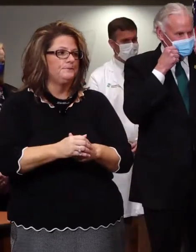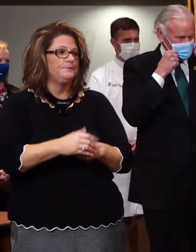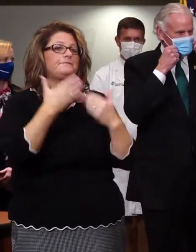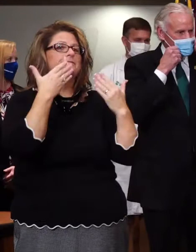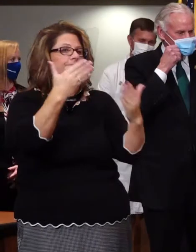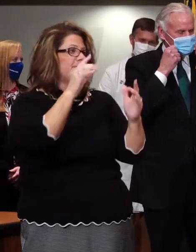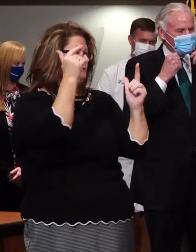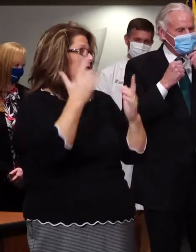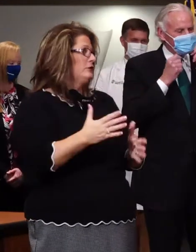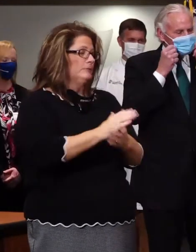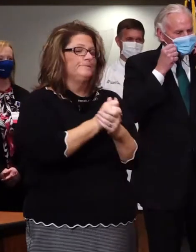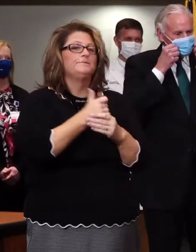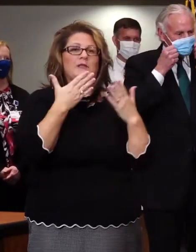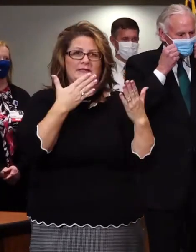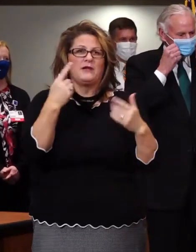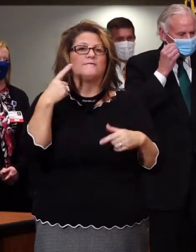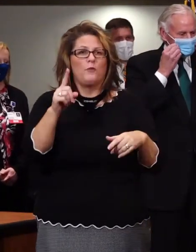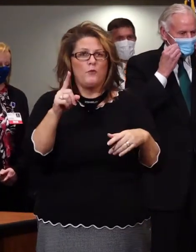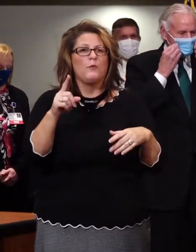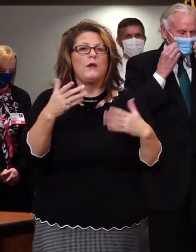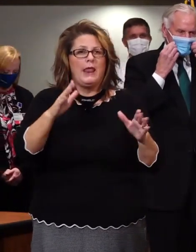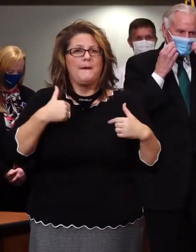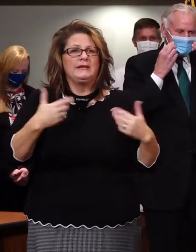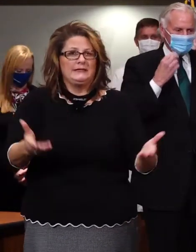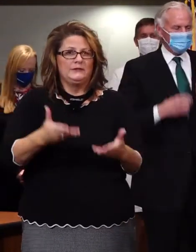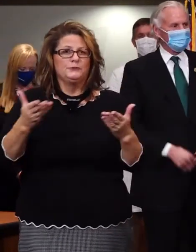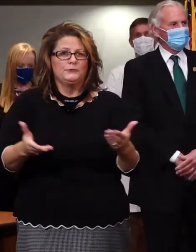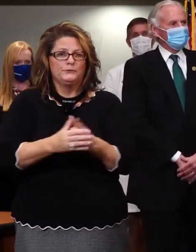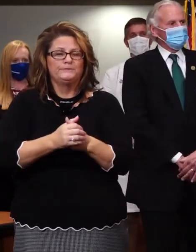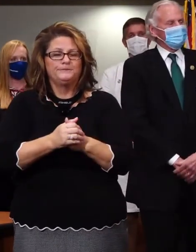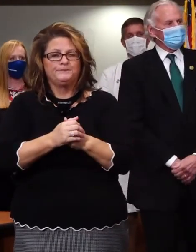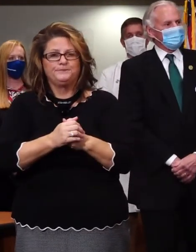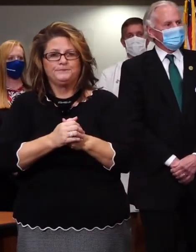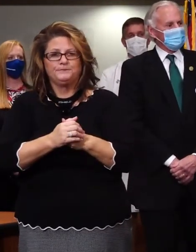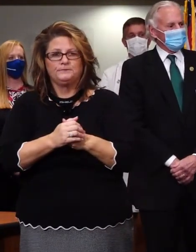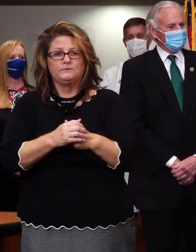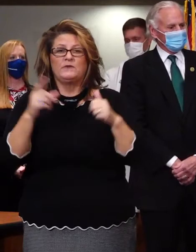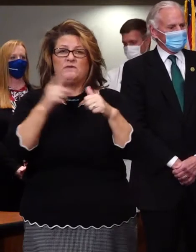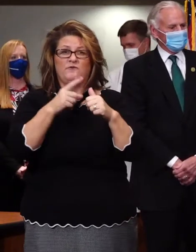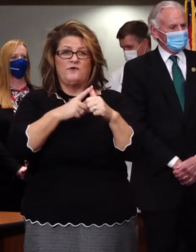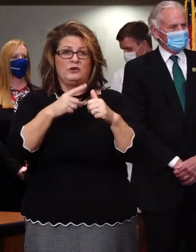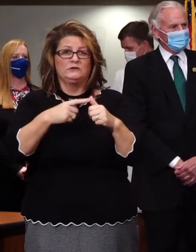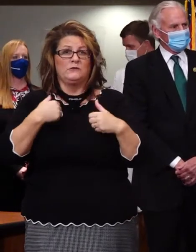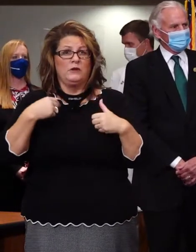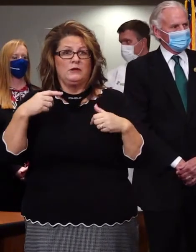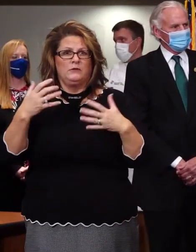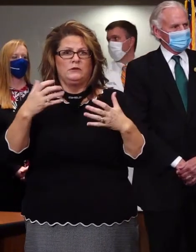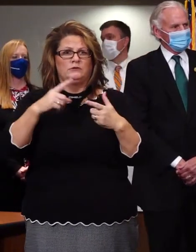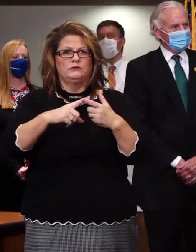Thank you, Governor. Appreciate the opportunity to be here today. I want to start by thanking